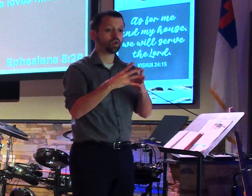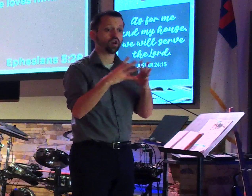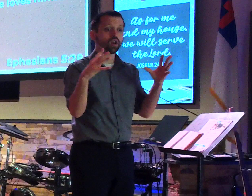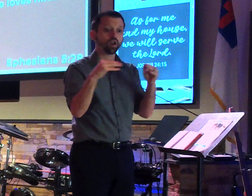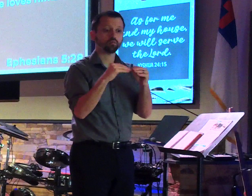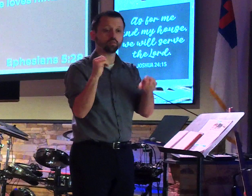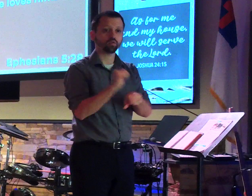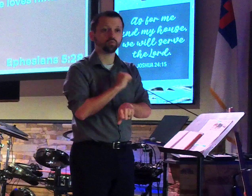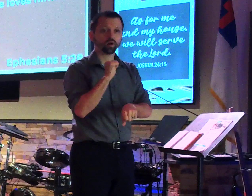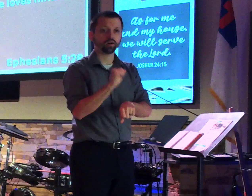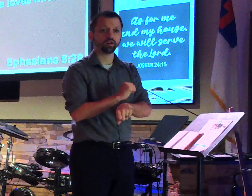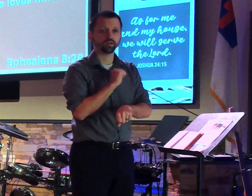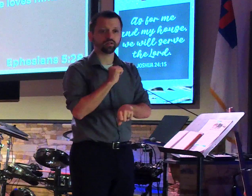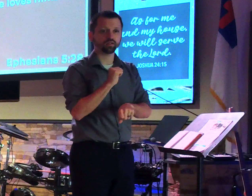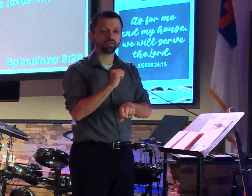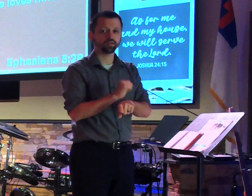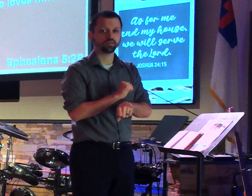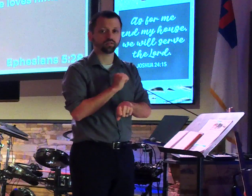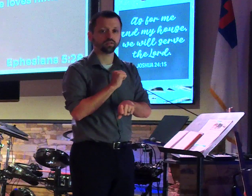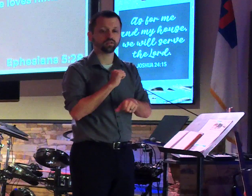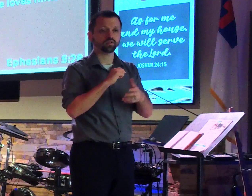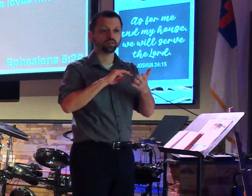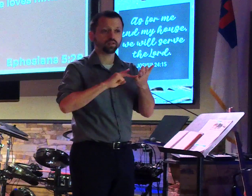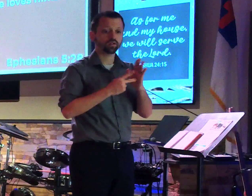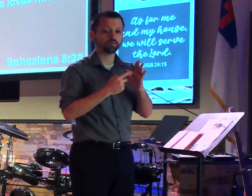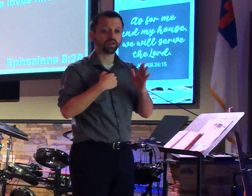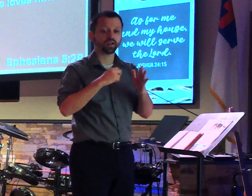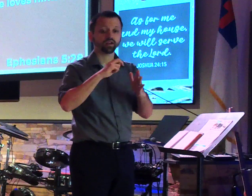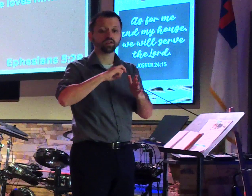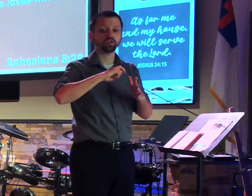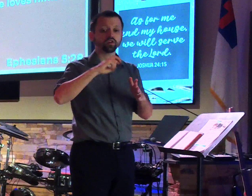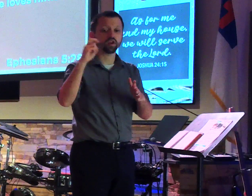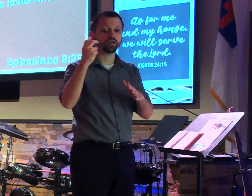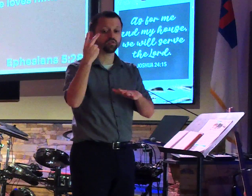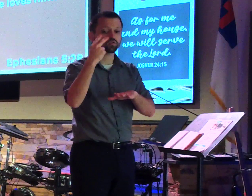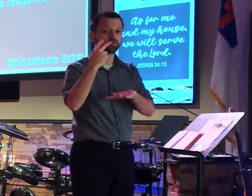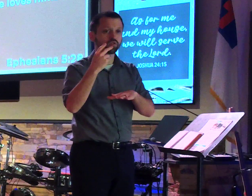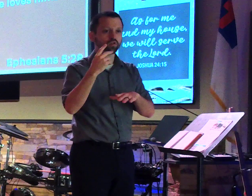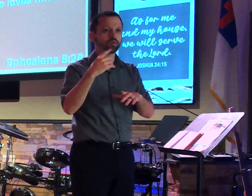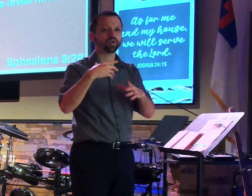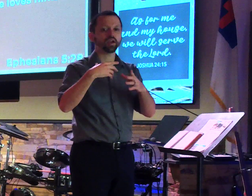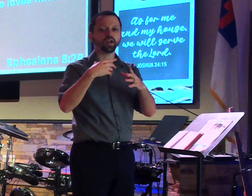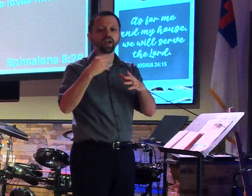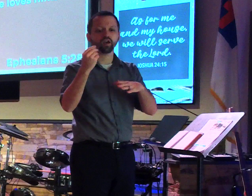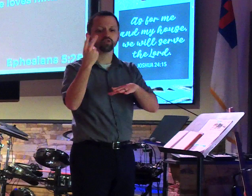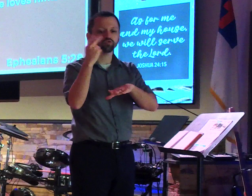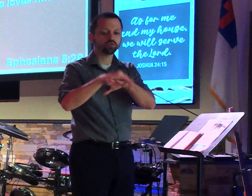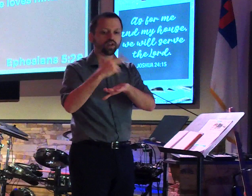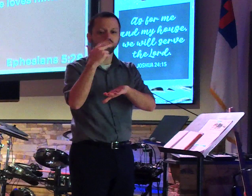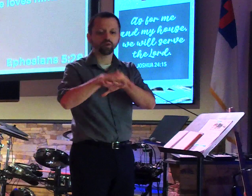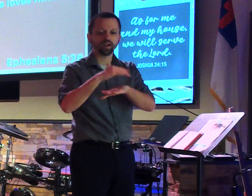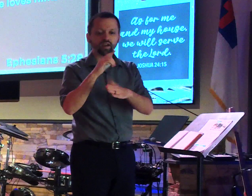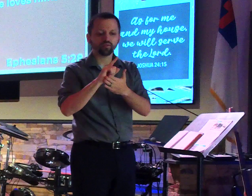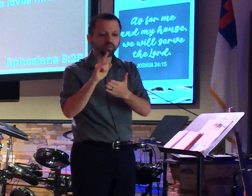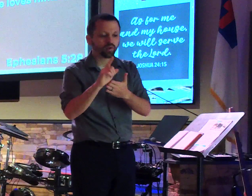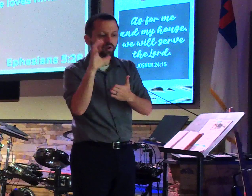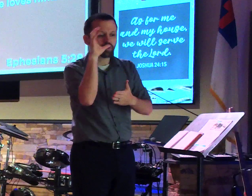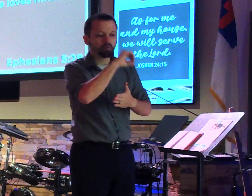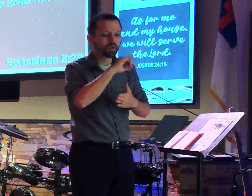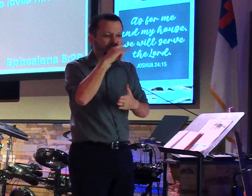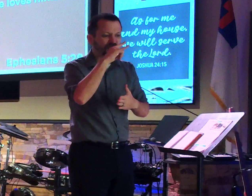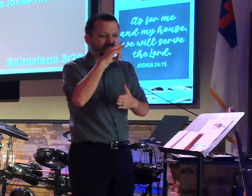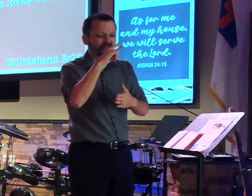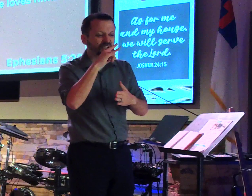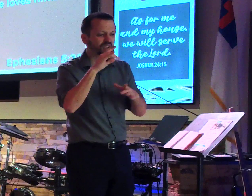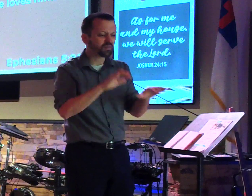hours. Wait a minute, this means I'm going to have to be gone 2 or 3 nights a week. Wait a minute, this means I'm going to miss my kids' ball games. I'm going to miss their